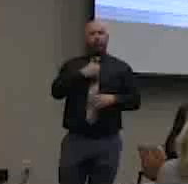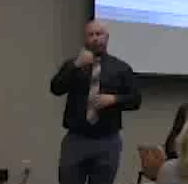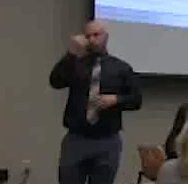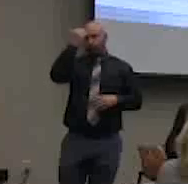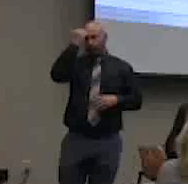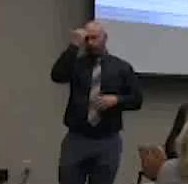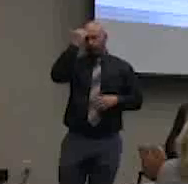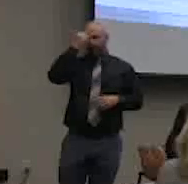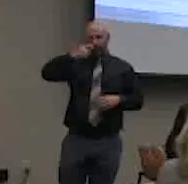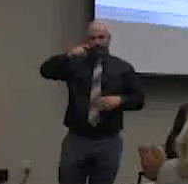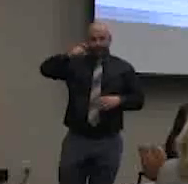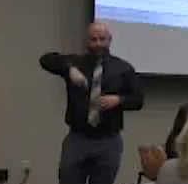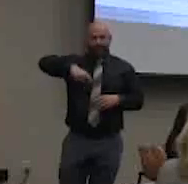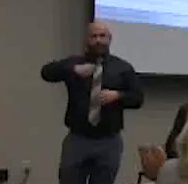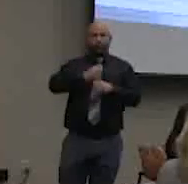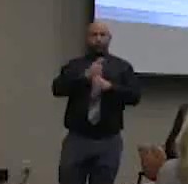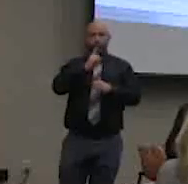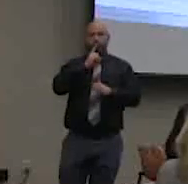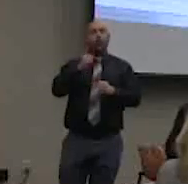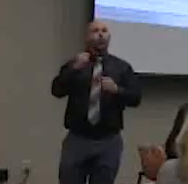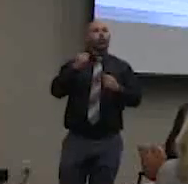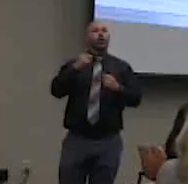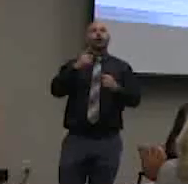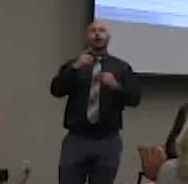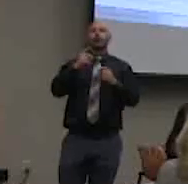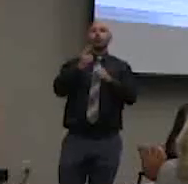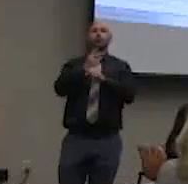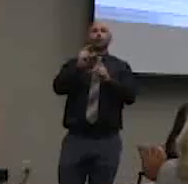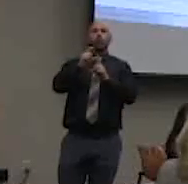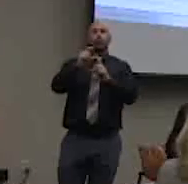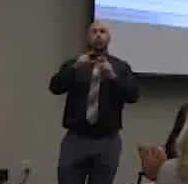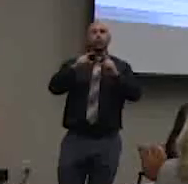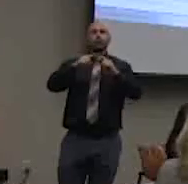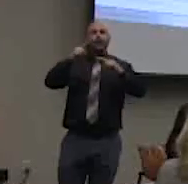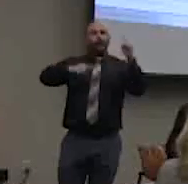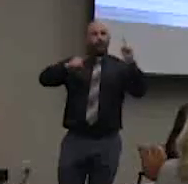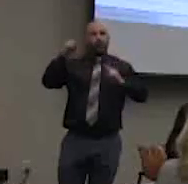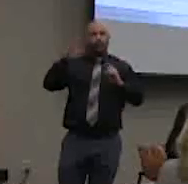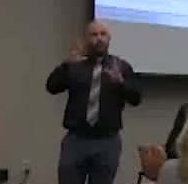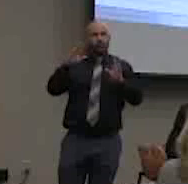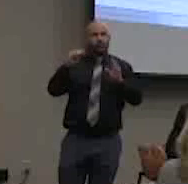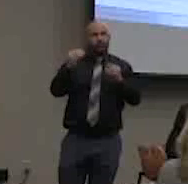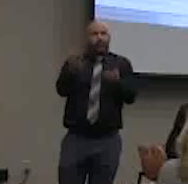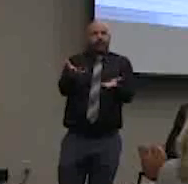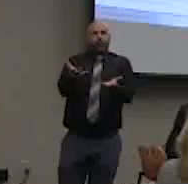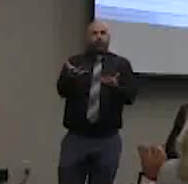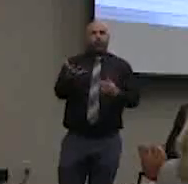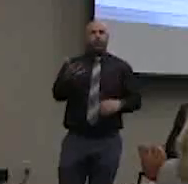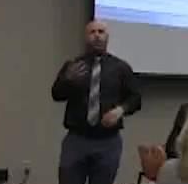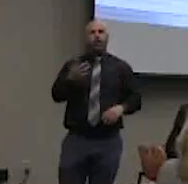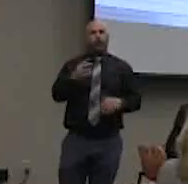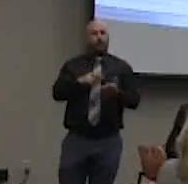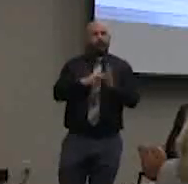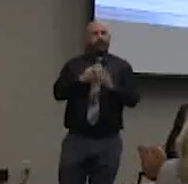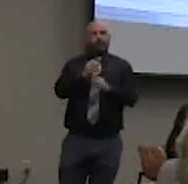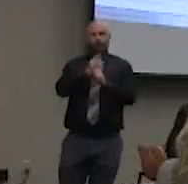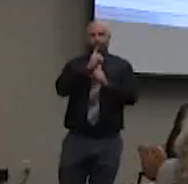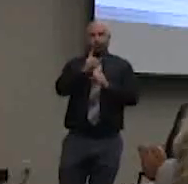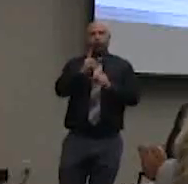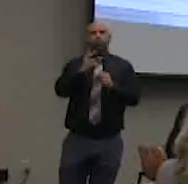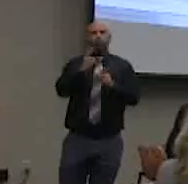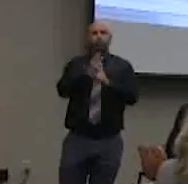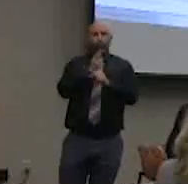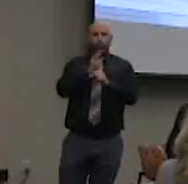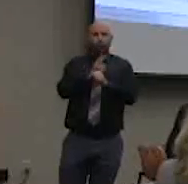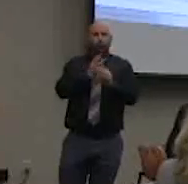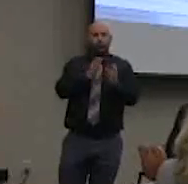term diverse delivery, what I mean by that is making sure that you are using strategically $3 and $4